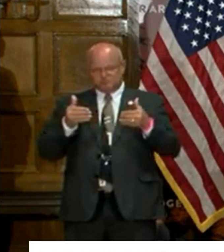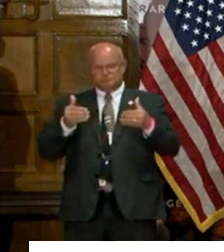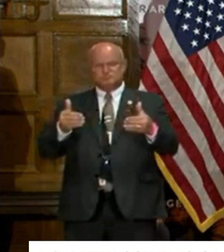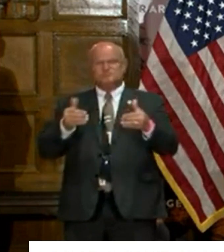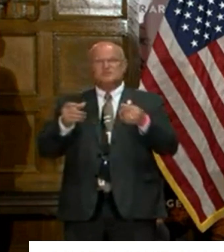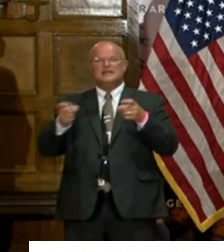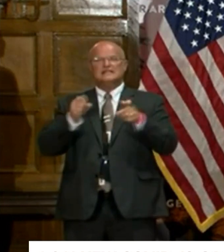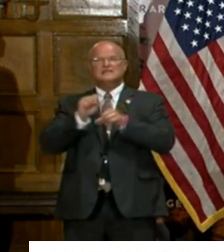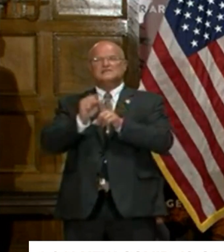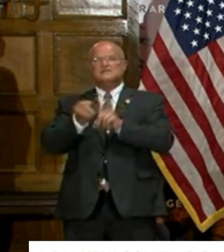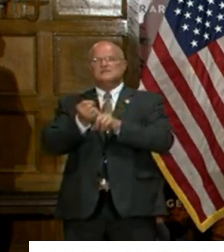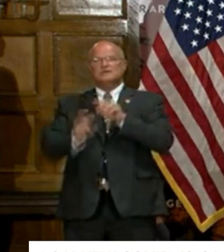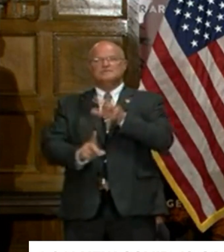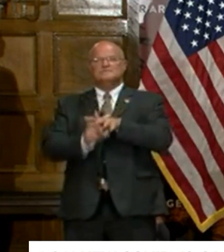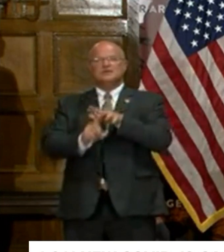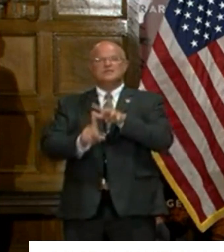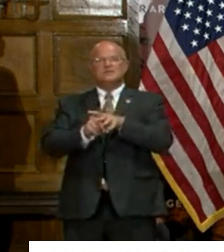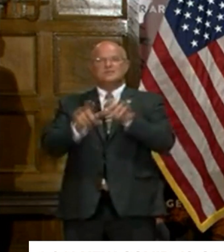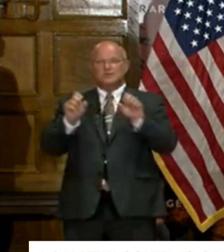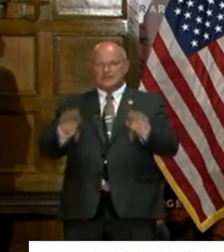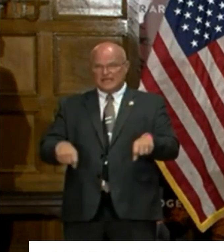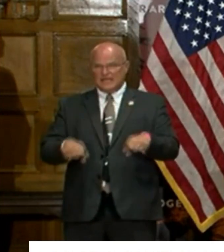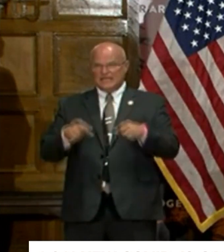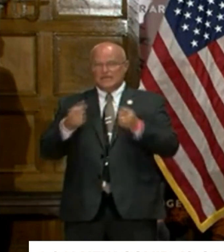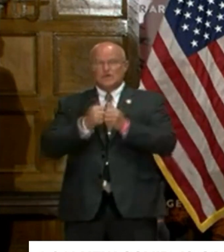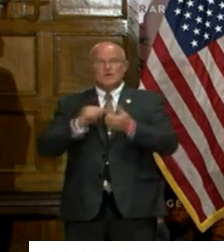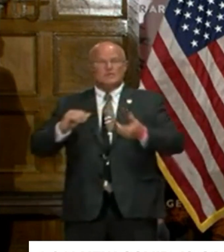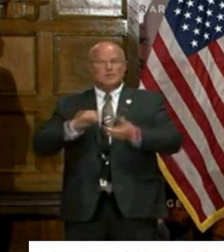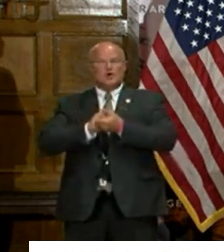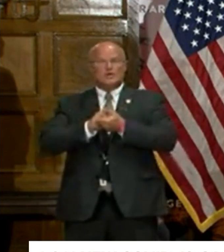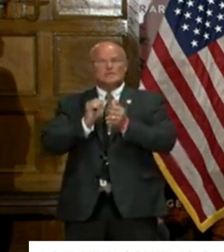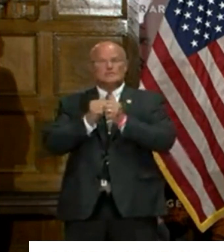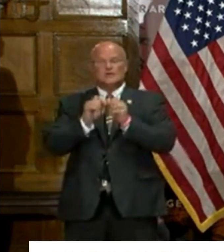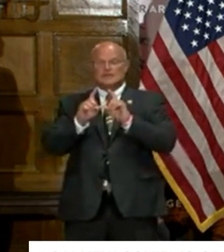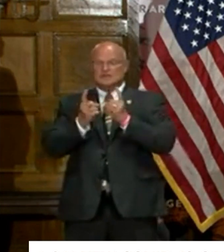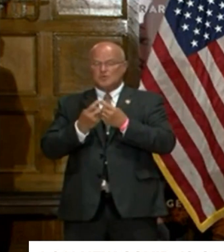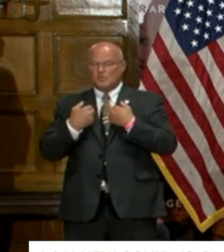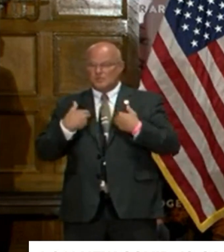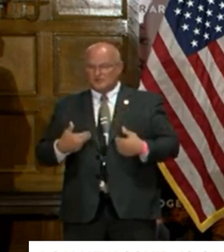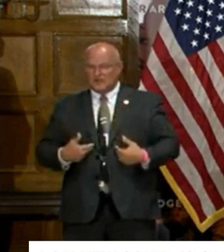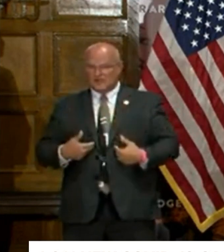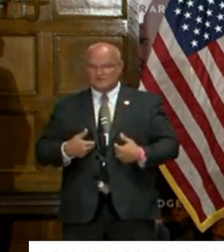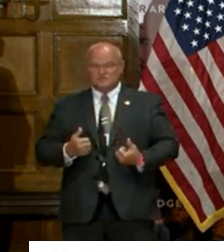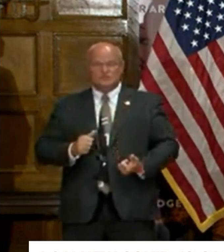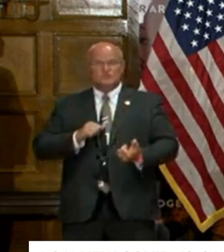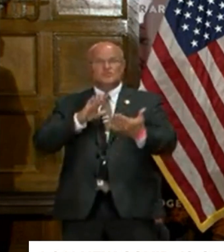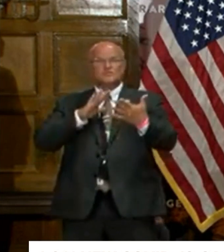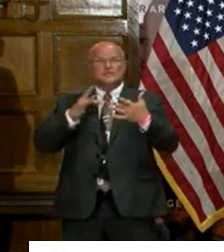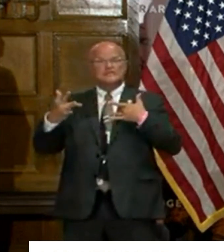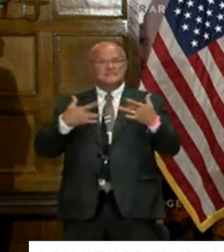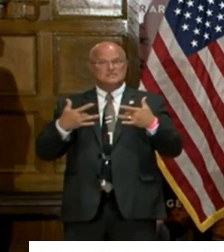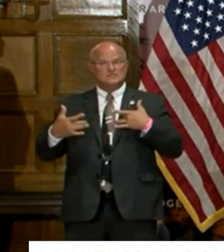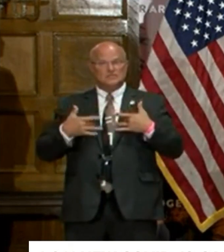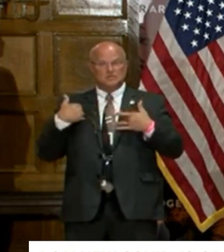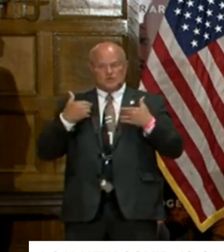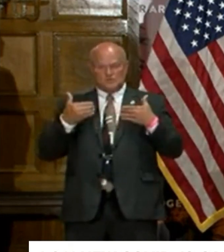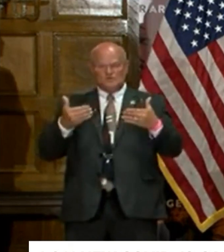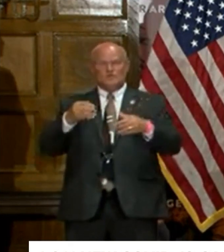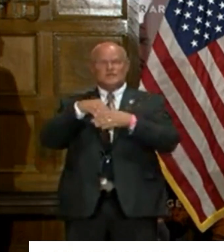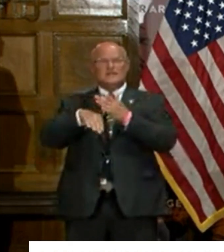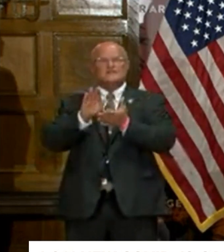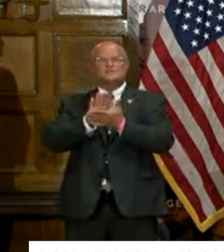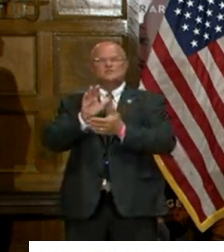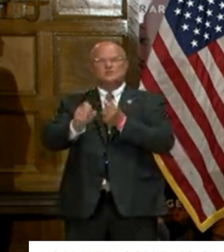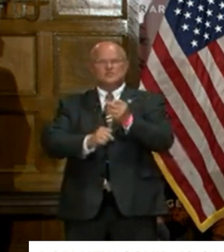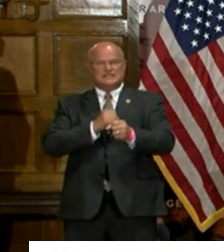and deal with situations as best we can, along with partnership with the Department of Health to address concerns as we move forward into the